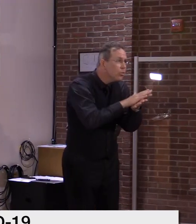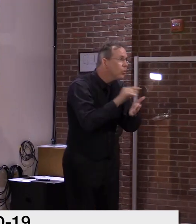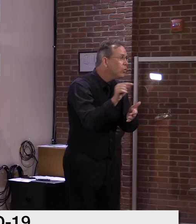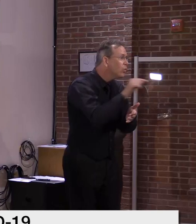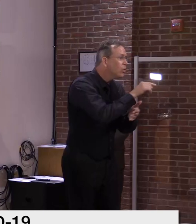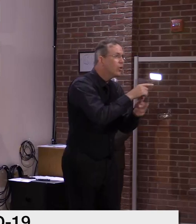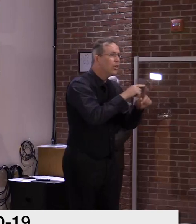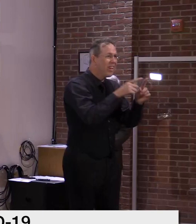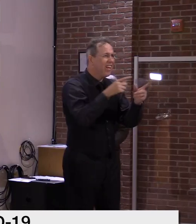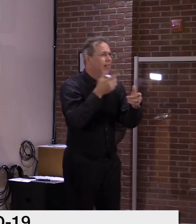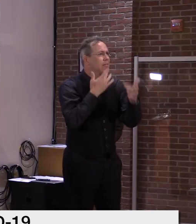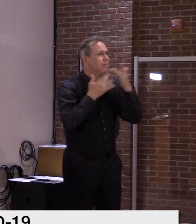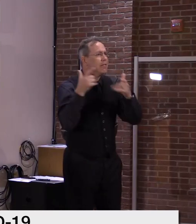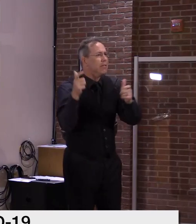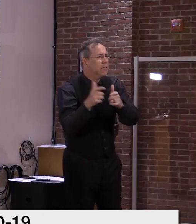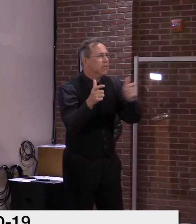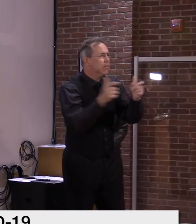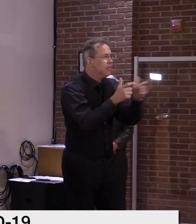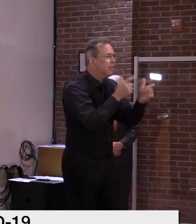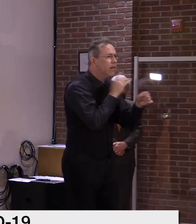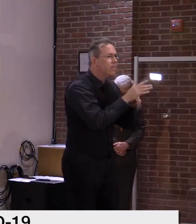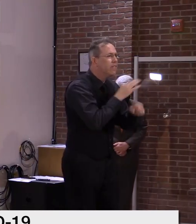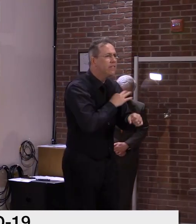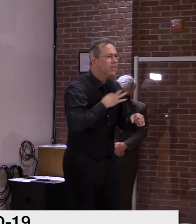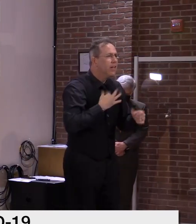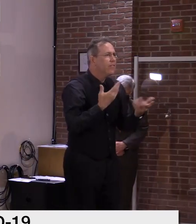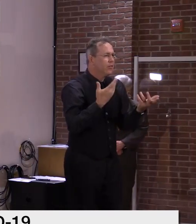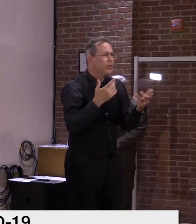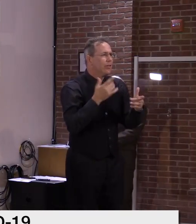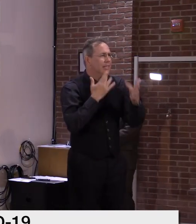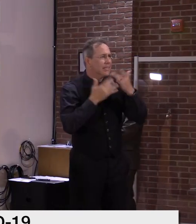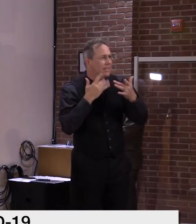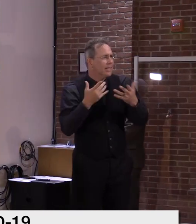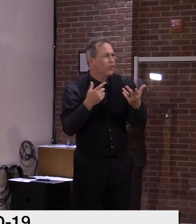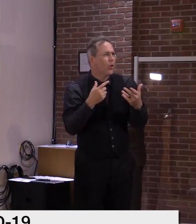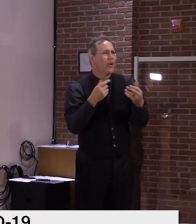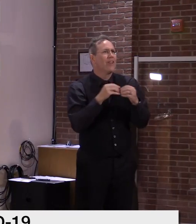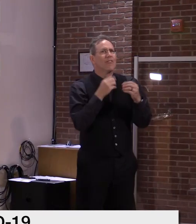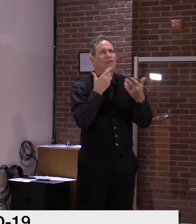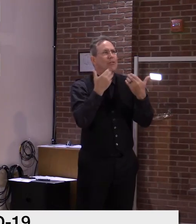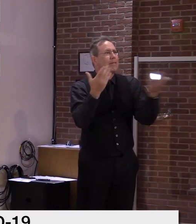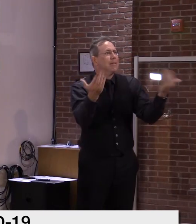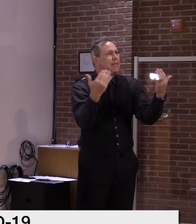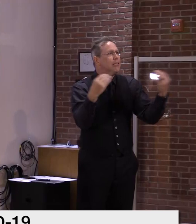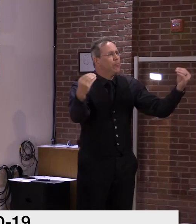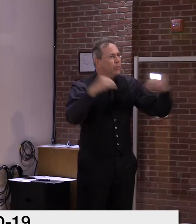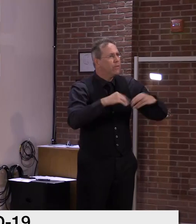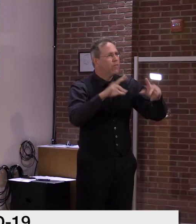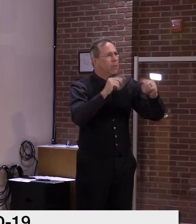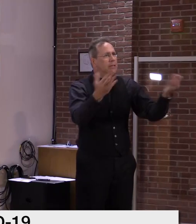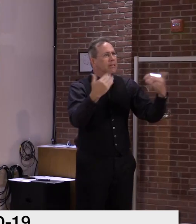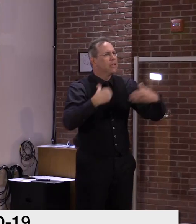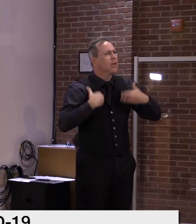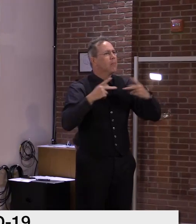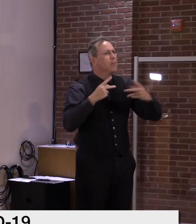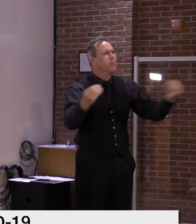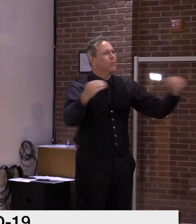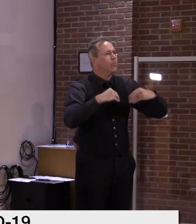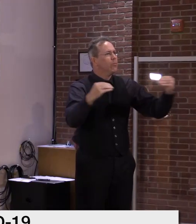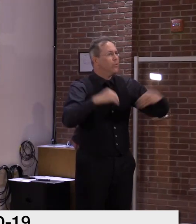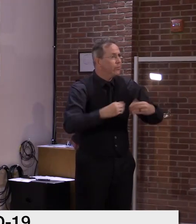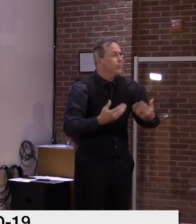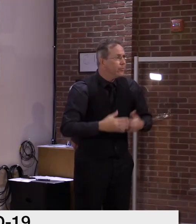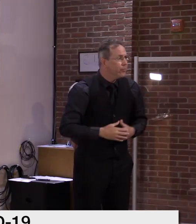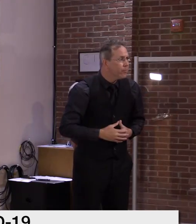your businesses about the need for more employees, and it's no different in state government, and it's no